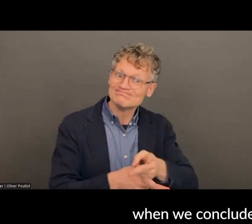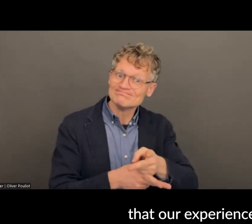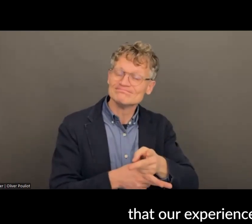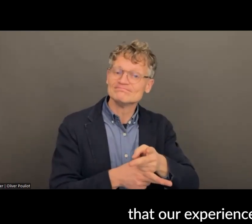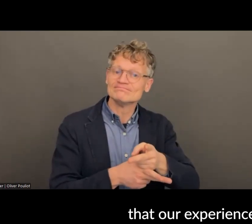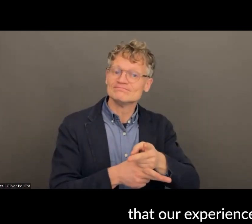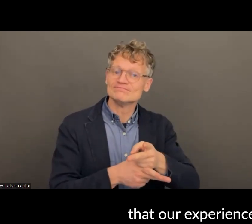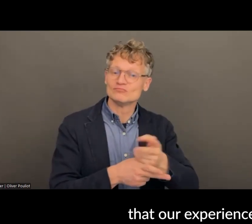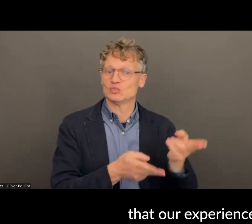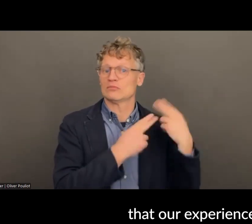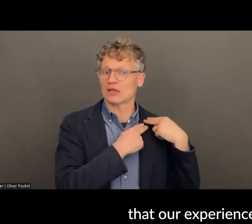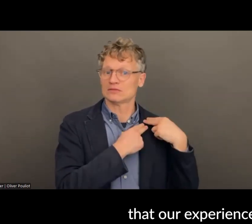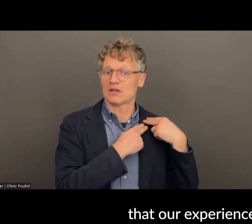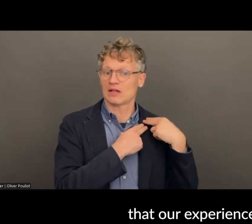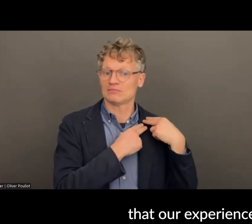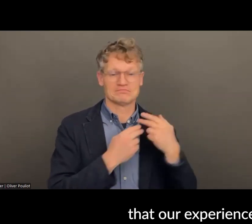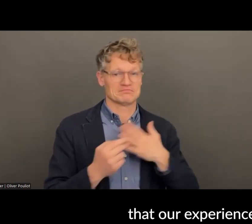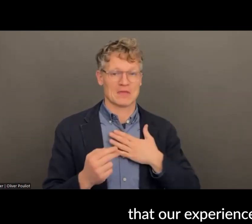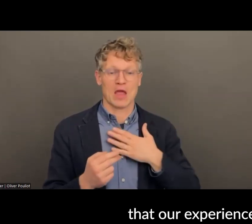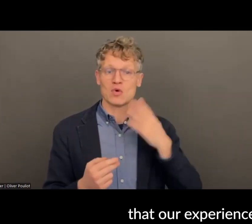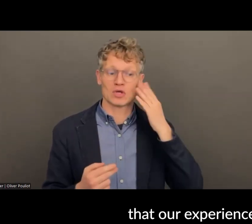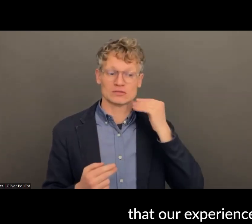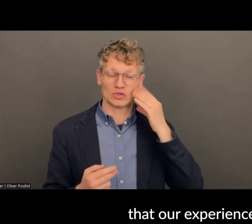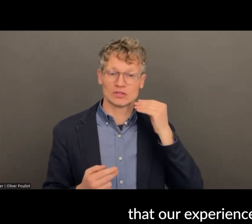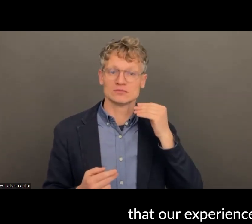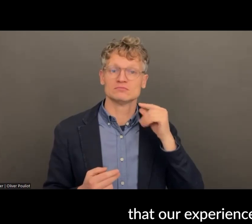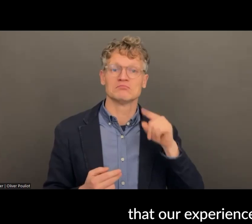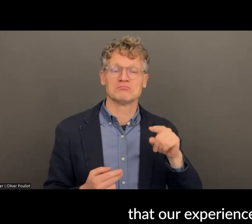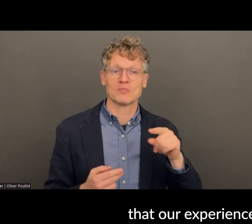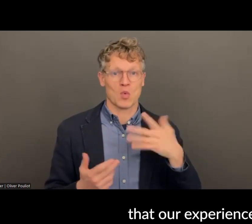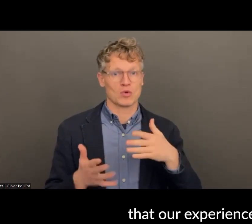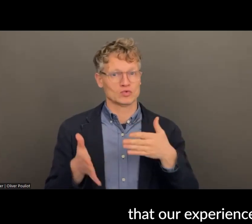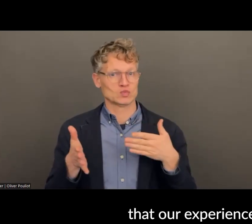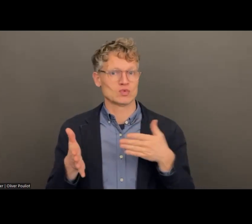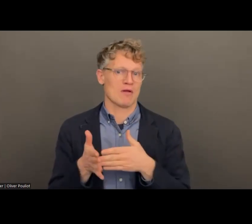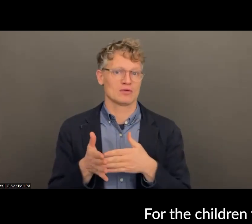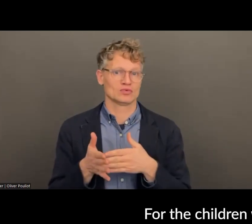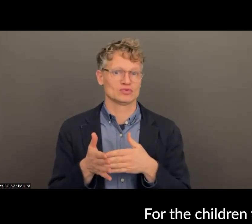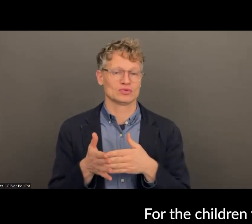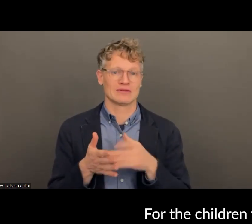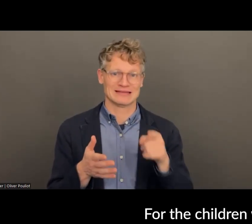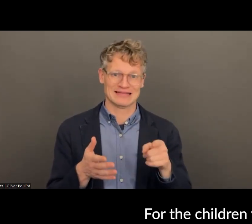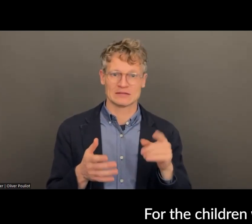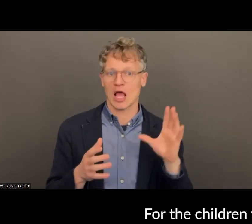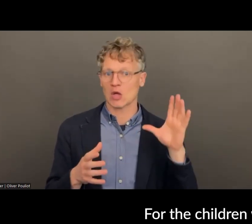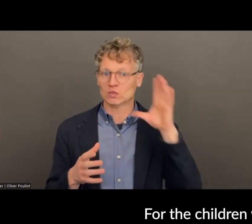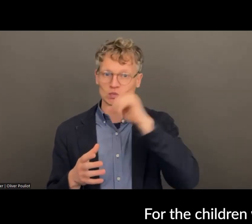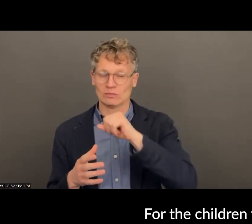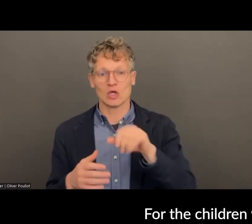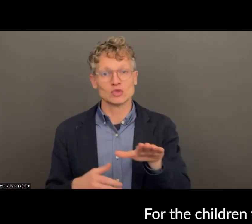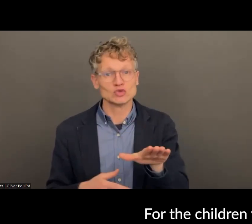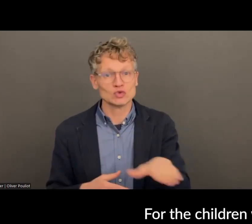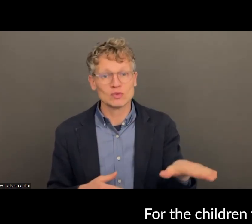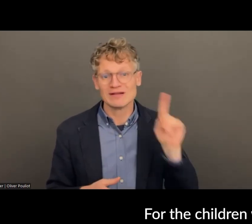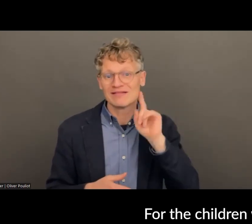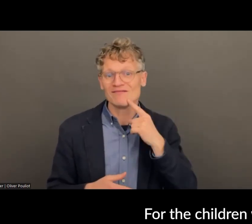we told that. Our experience under Task Order 45 challenged this assumption. For the children with deafblindness, severe and